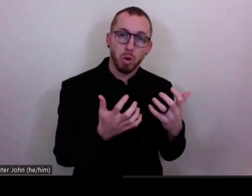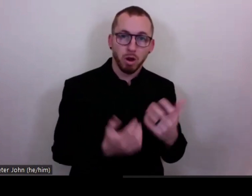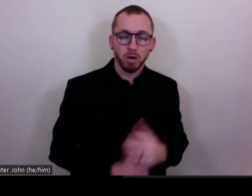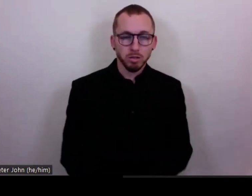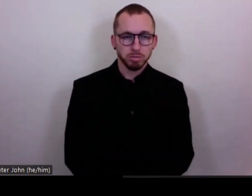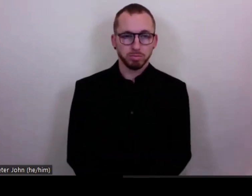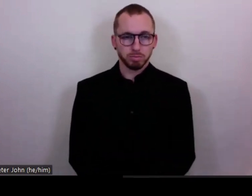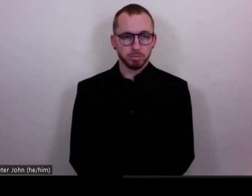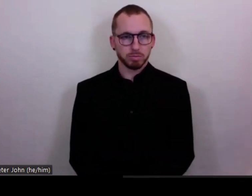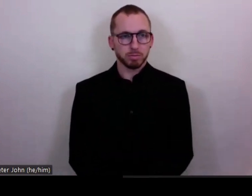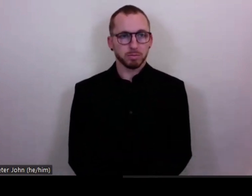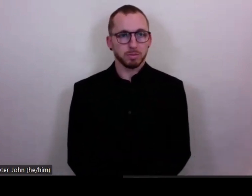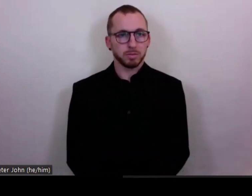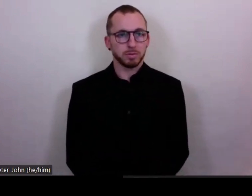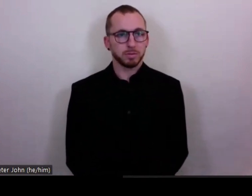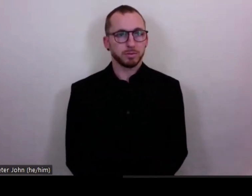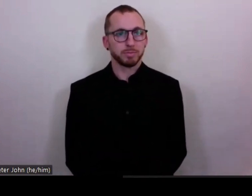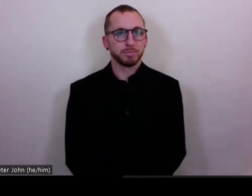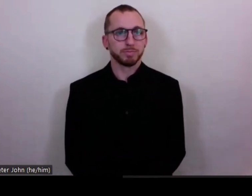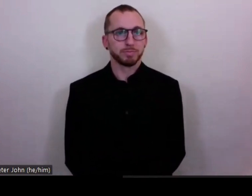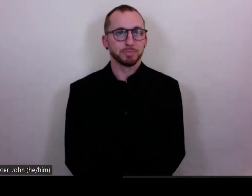need.